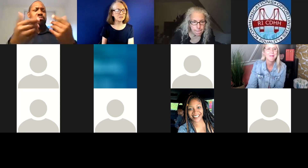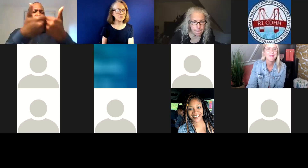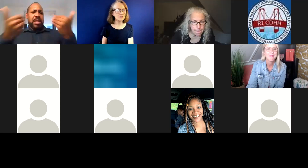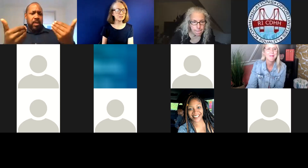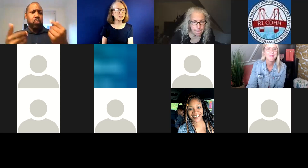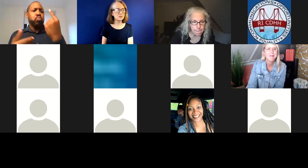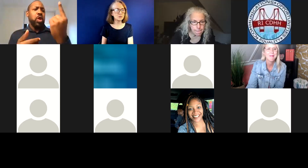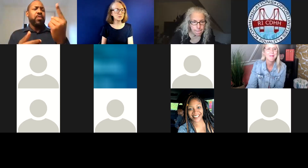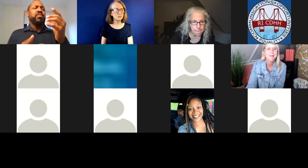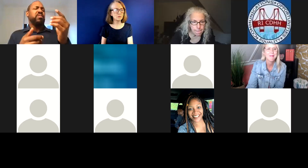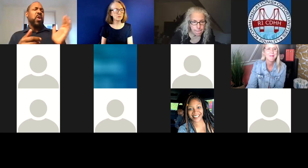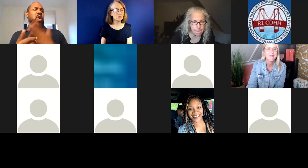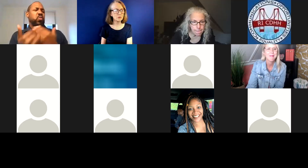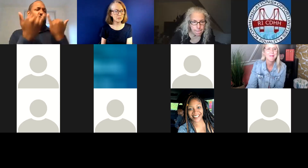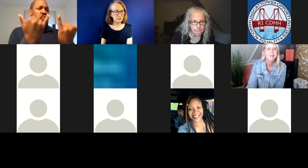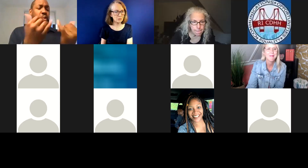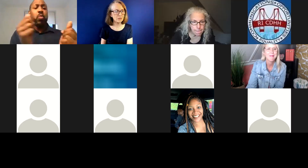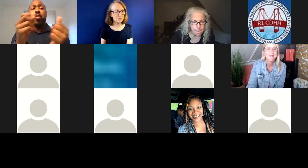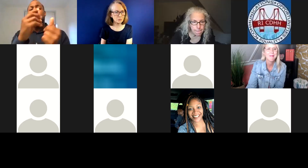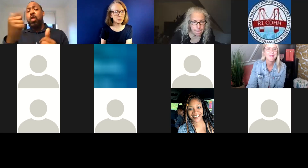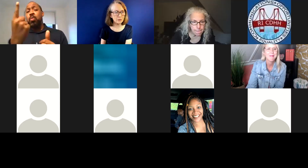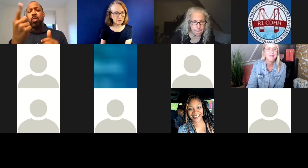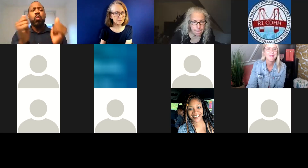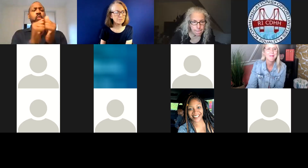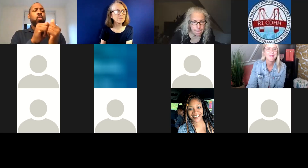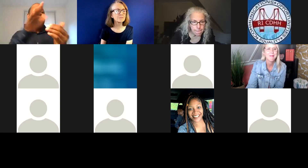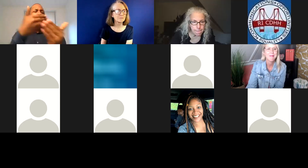I'll send you what we've been working on with them as well.